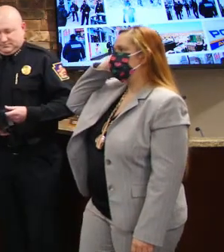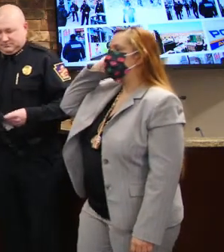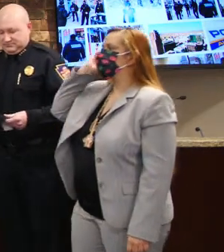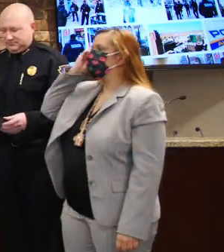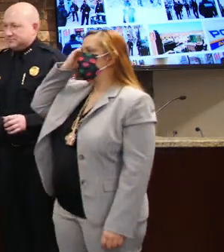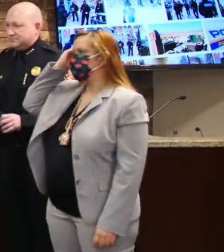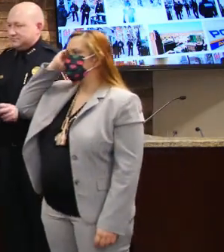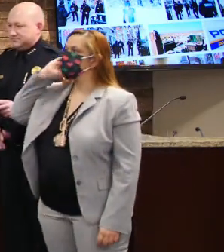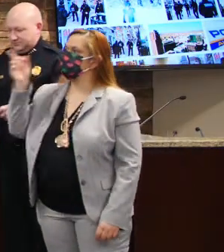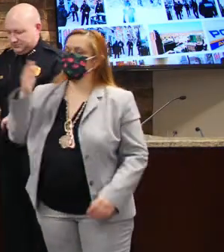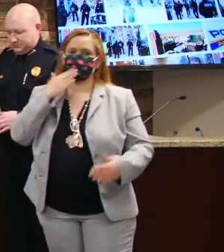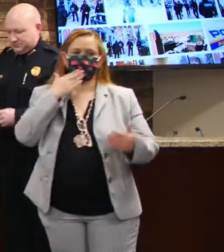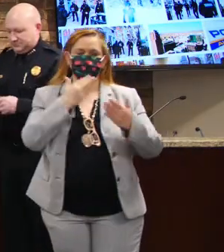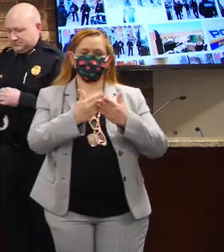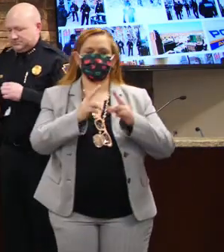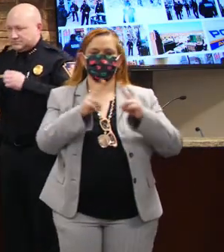Thank you. Wow, thank you so much.